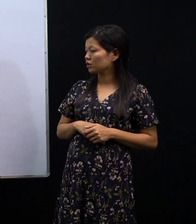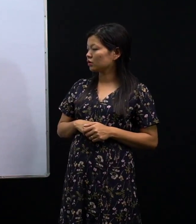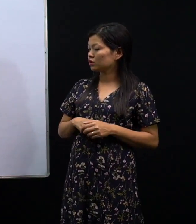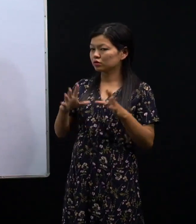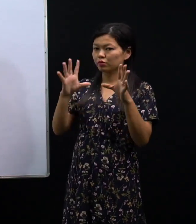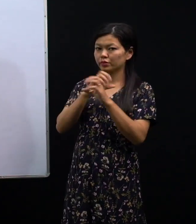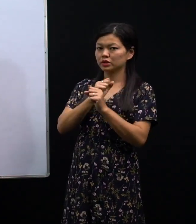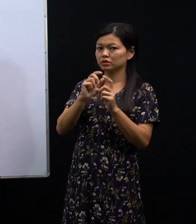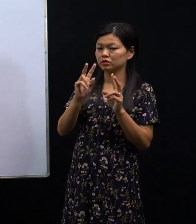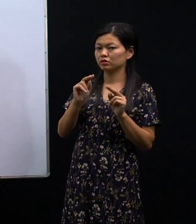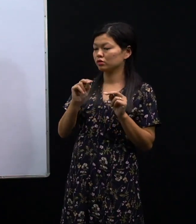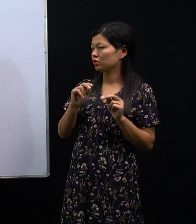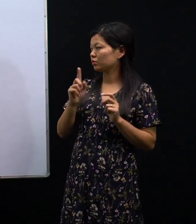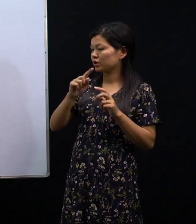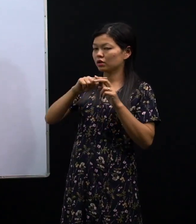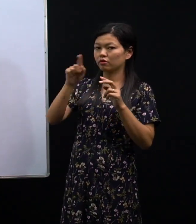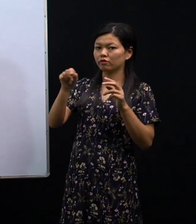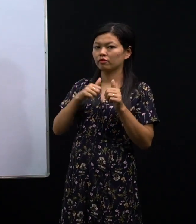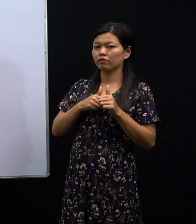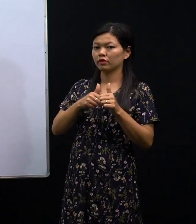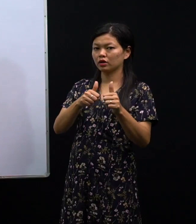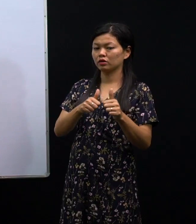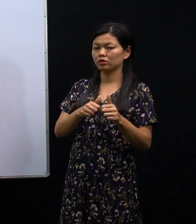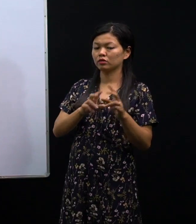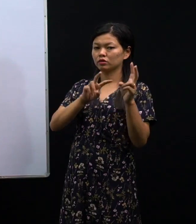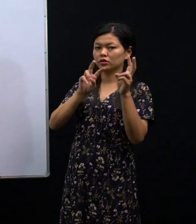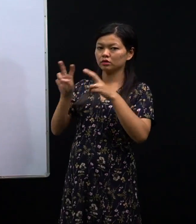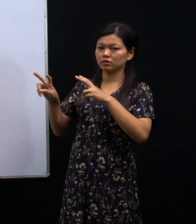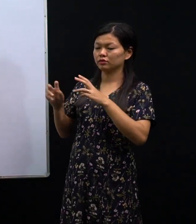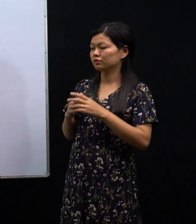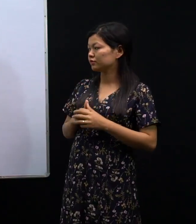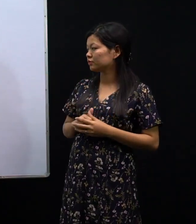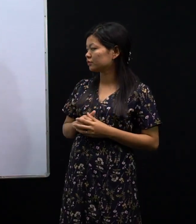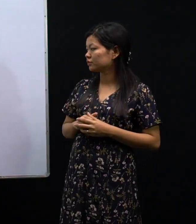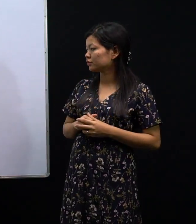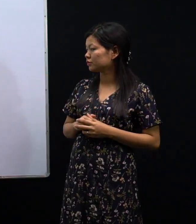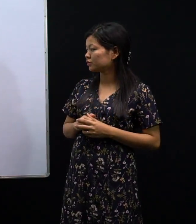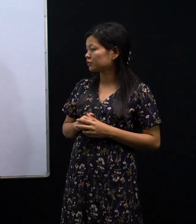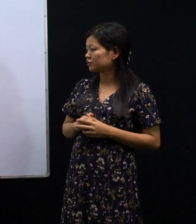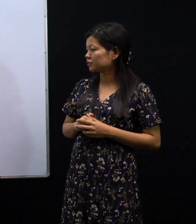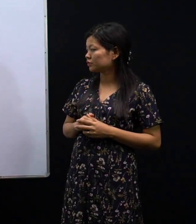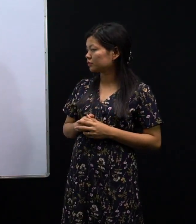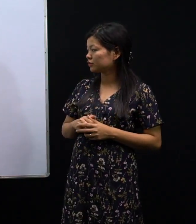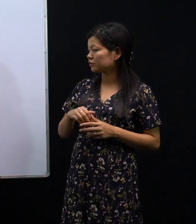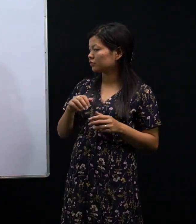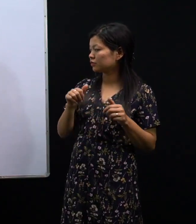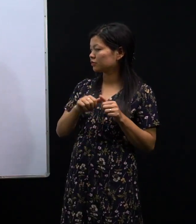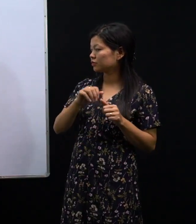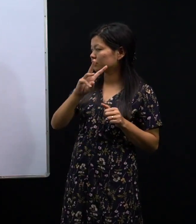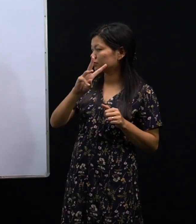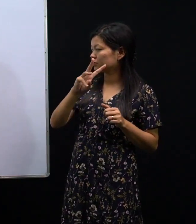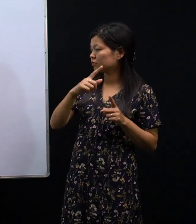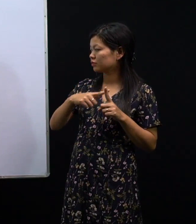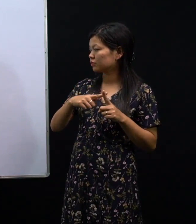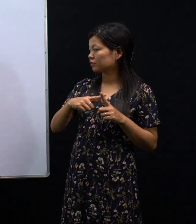square. B square into b. b cube. After that you look at here. A cube